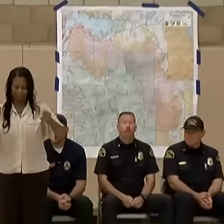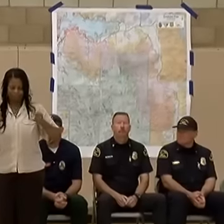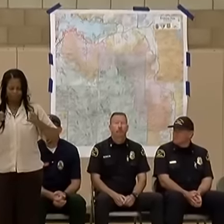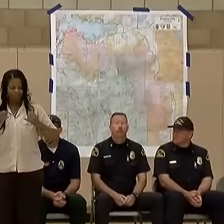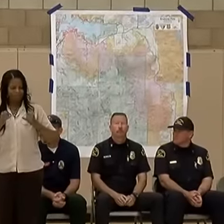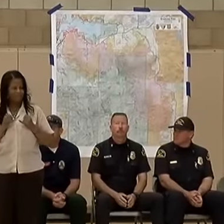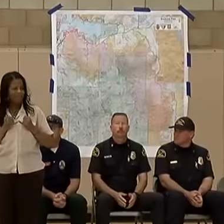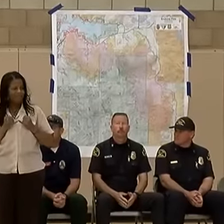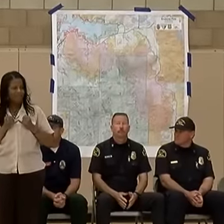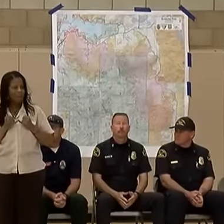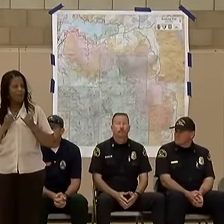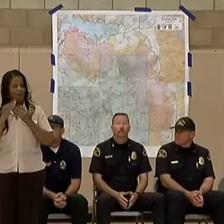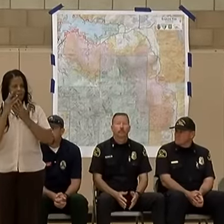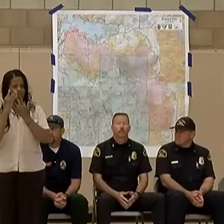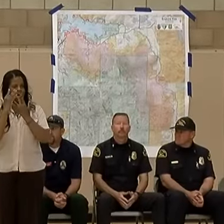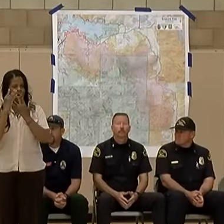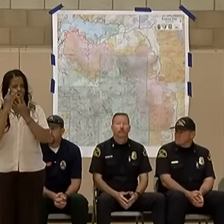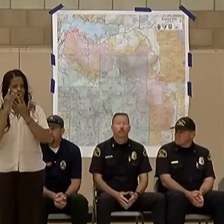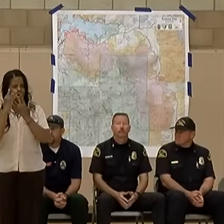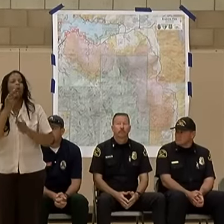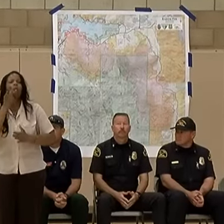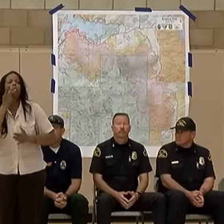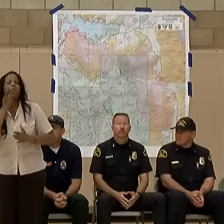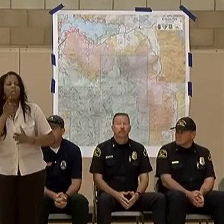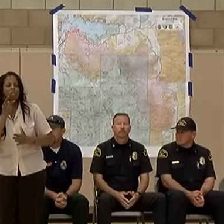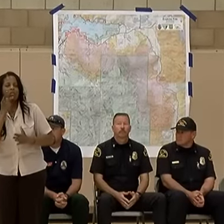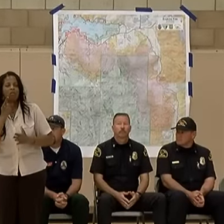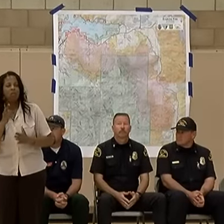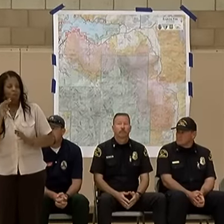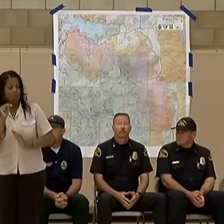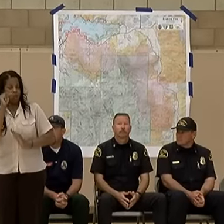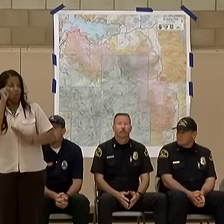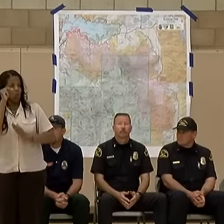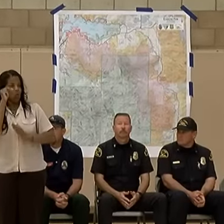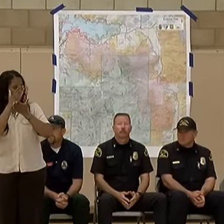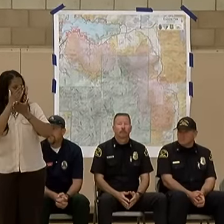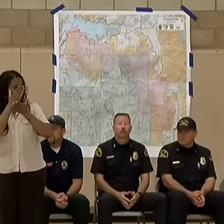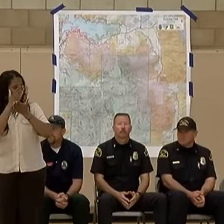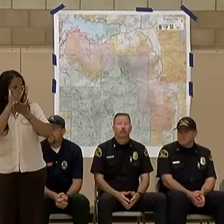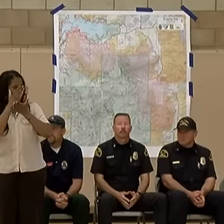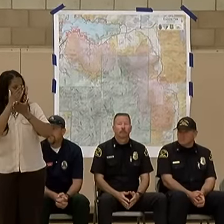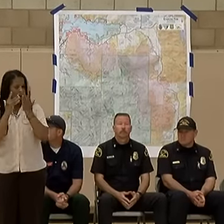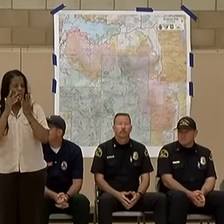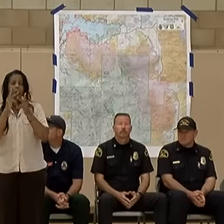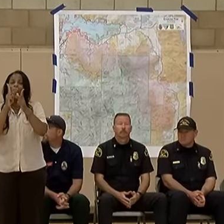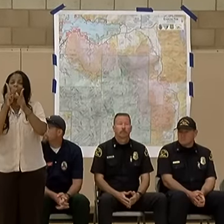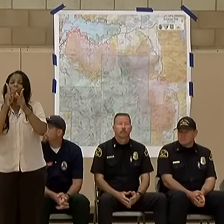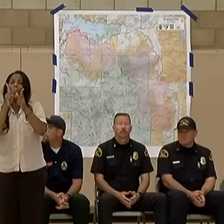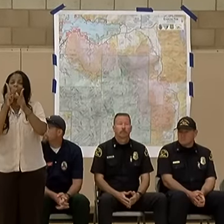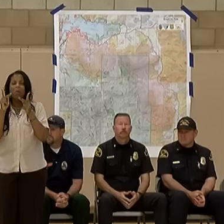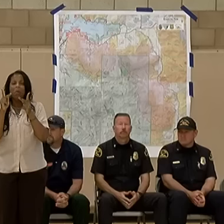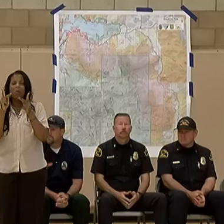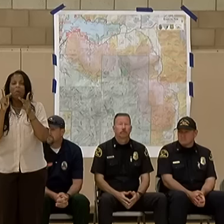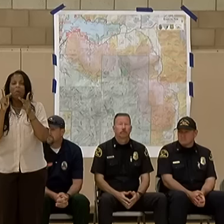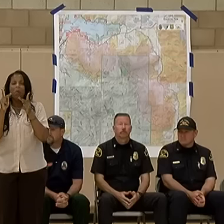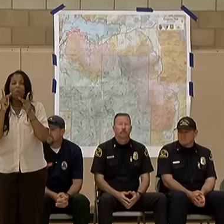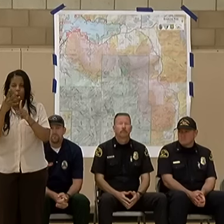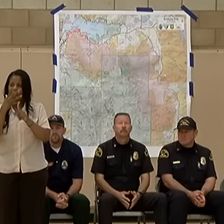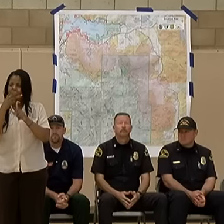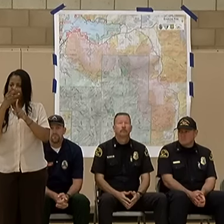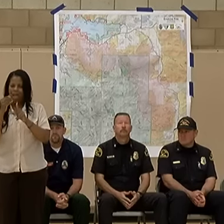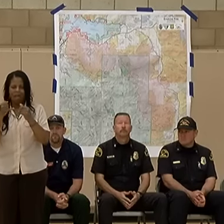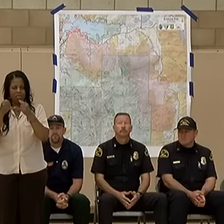pinkened in. That north top of the fire, as far as activity, we have people and line